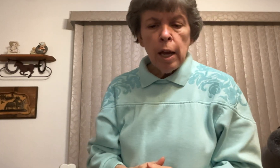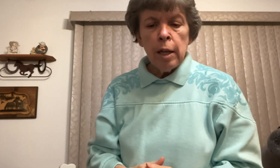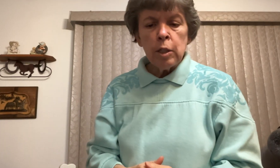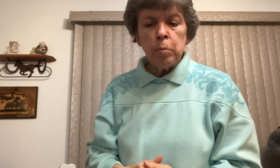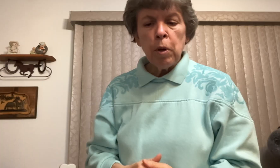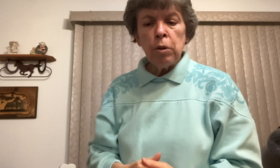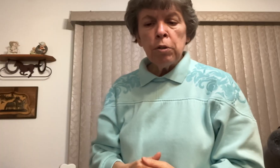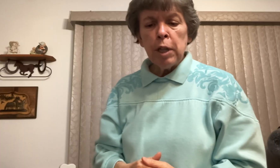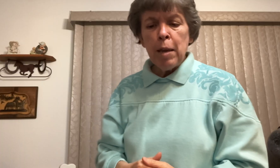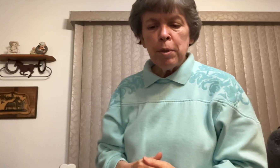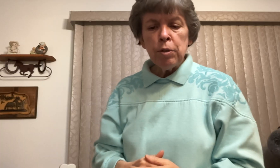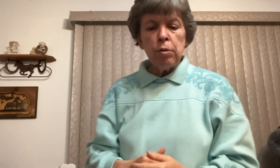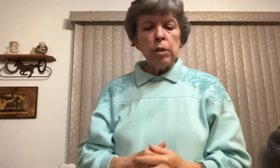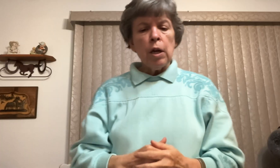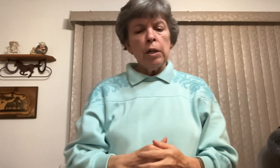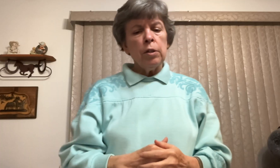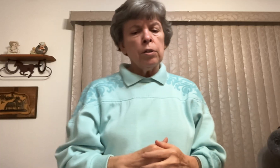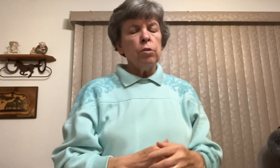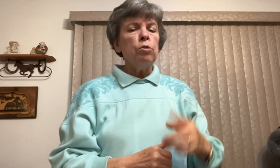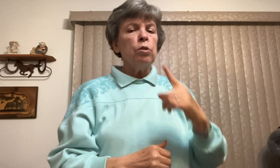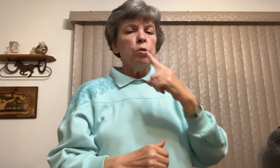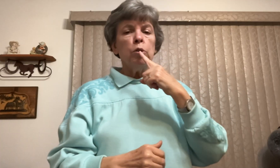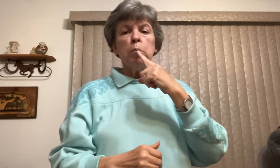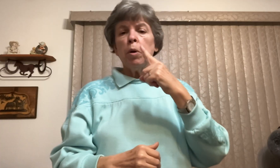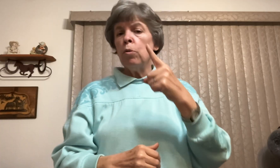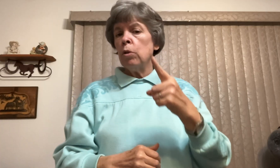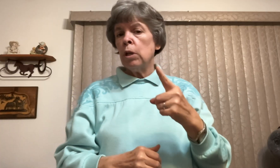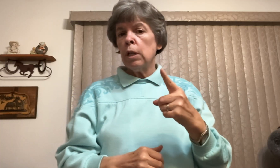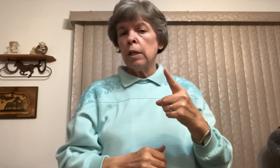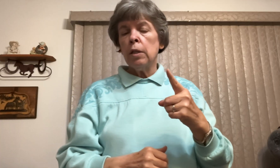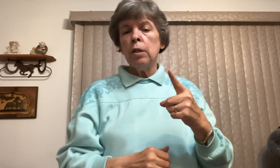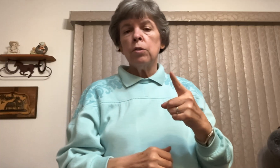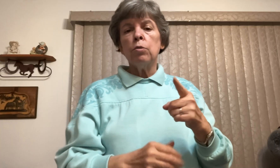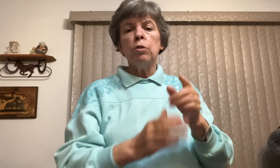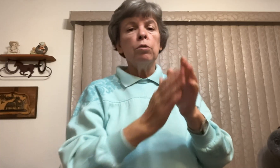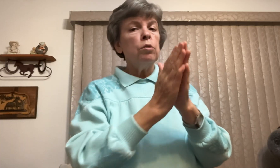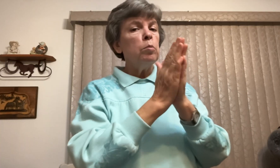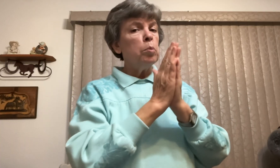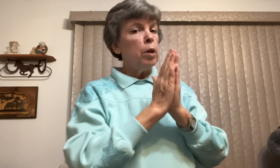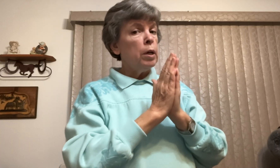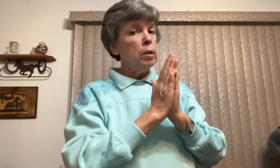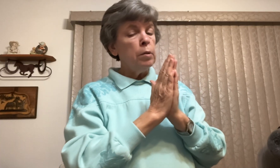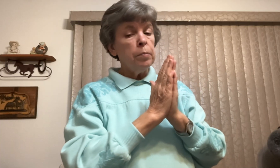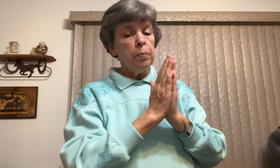and spoke your name into the night. So you could do spoke like this, or you could do prayed.